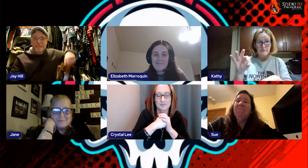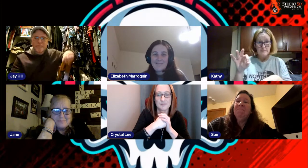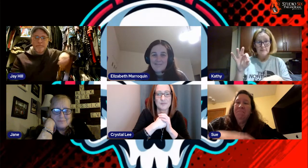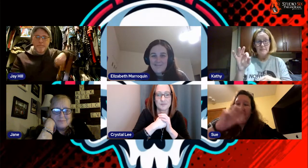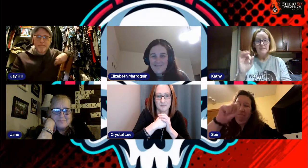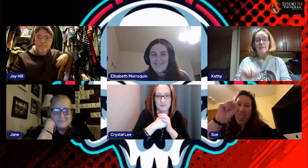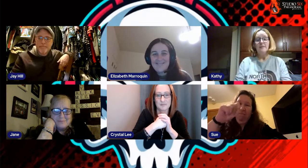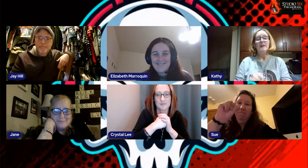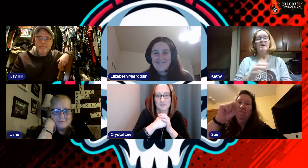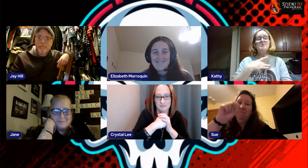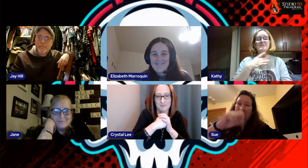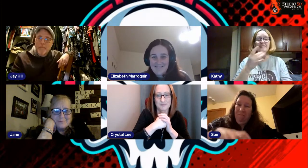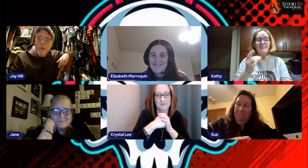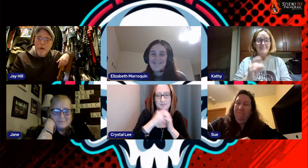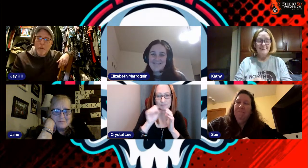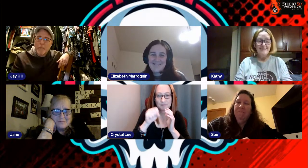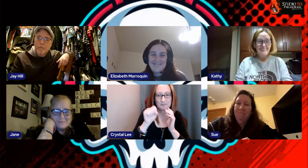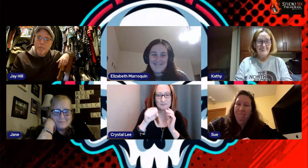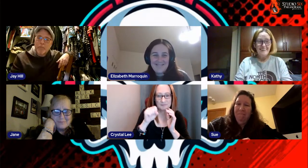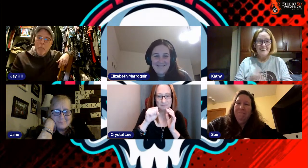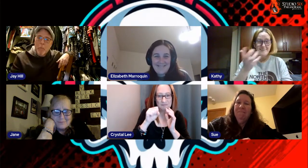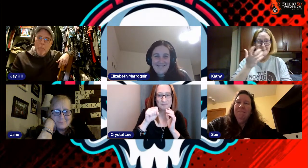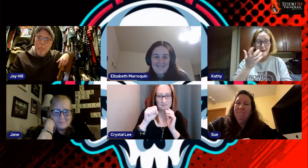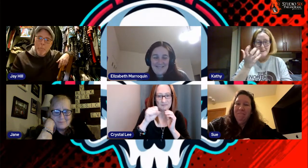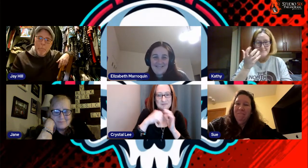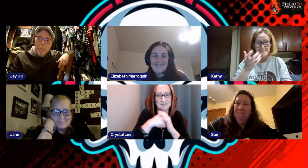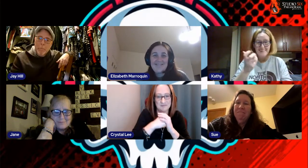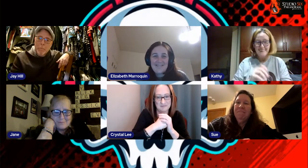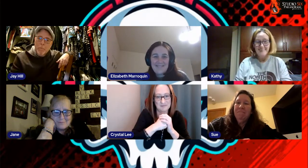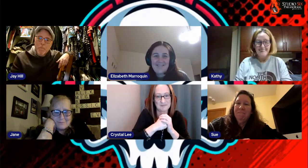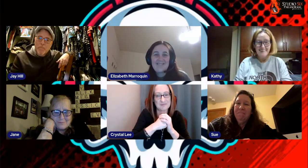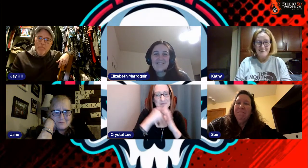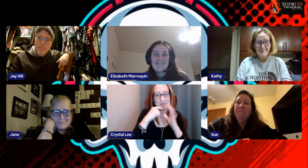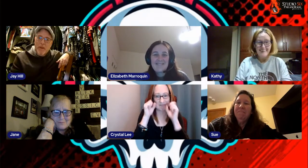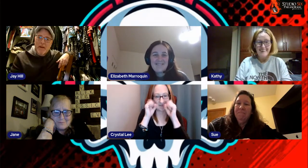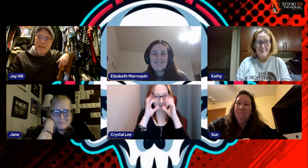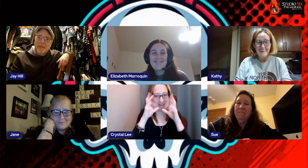off. I'm just saying. Wow.